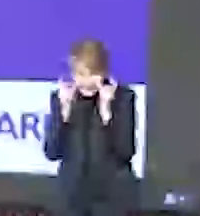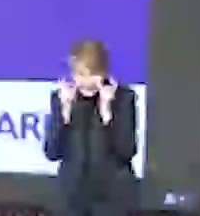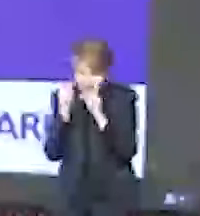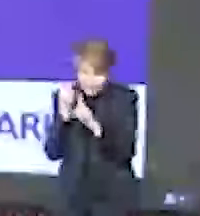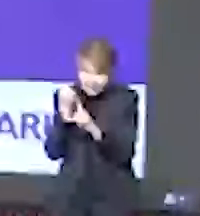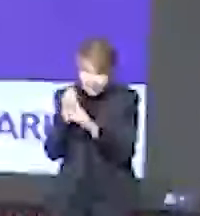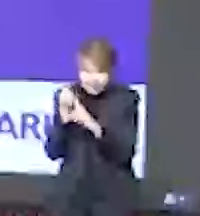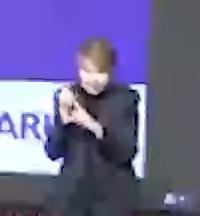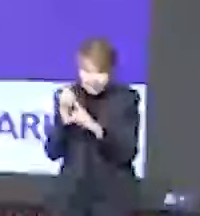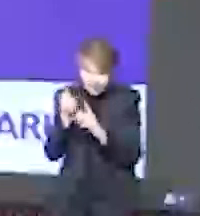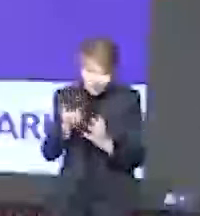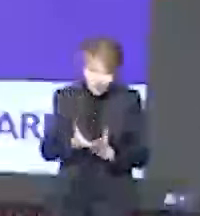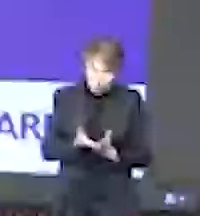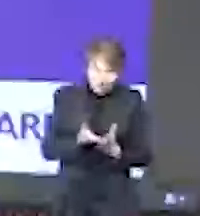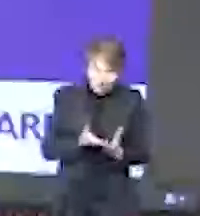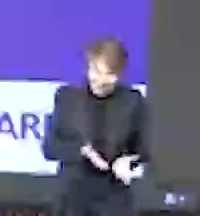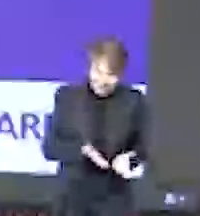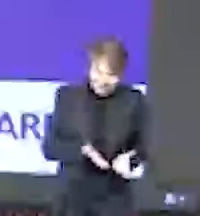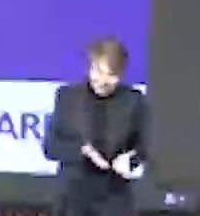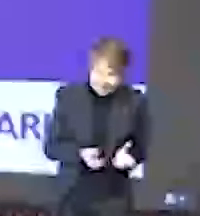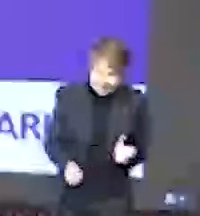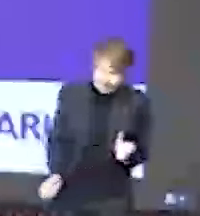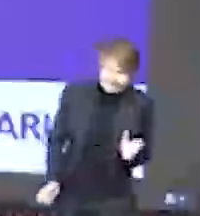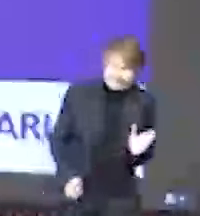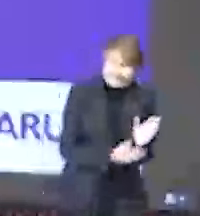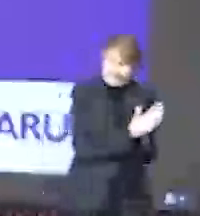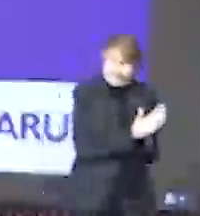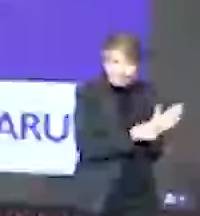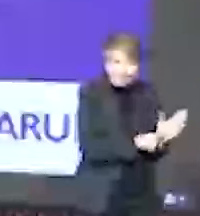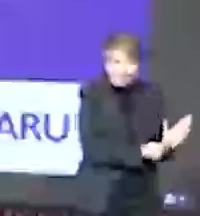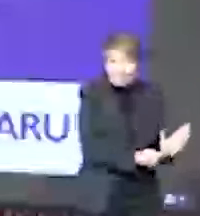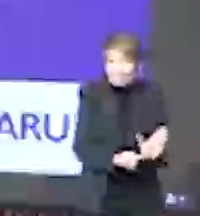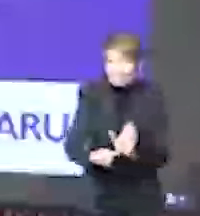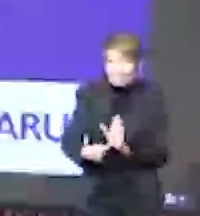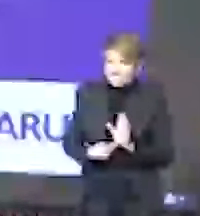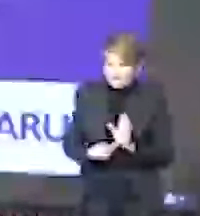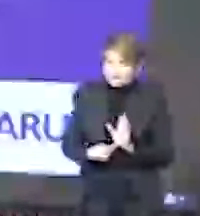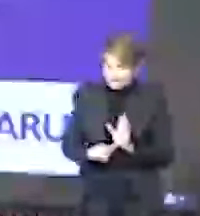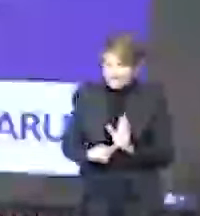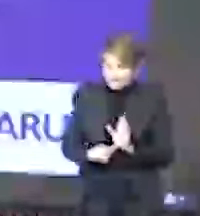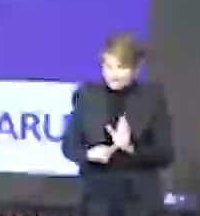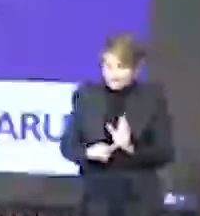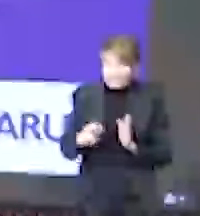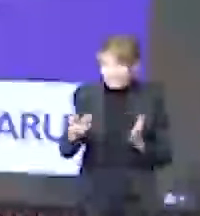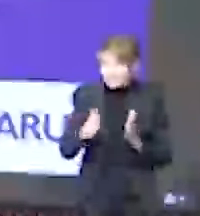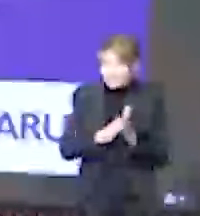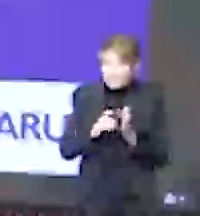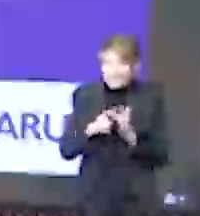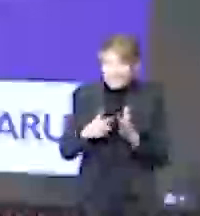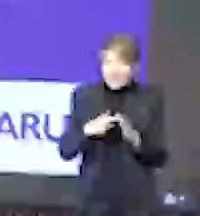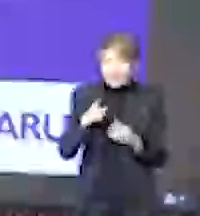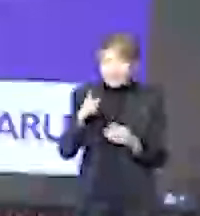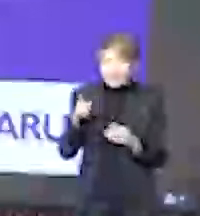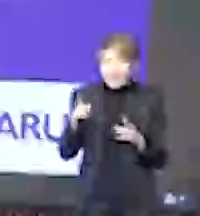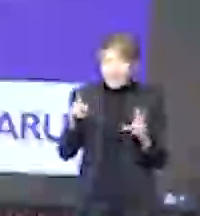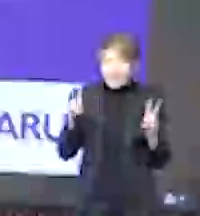and whether that's through that kind of a track or whether you do things publicly, use the media, they are absolutely tools that should be